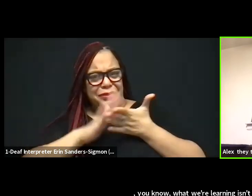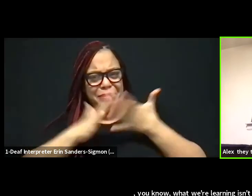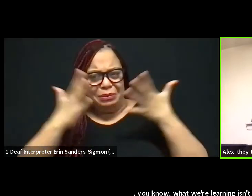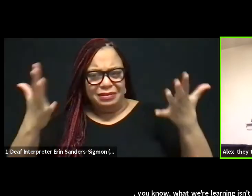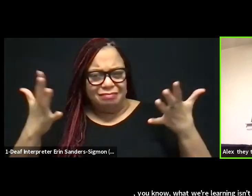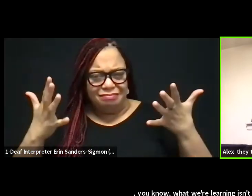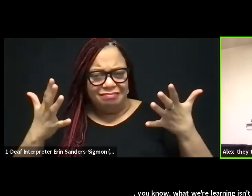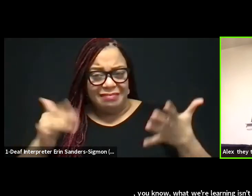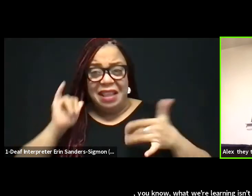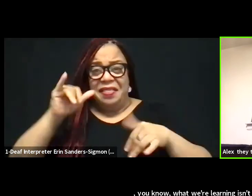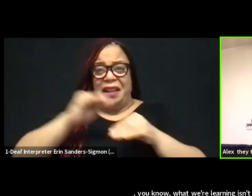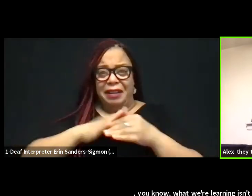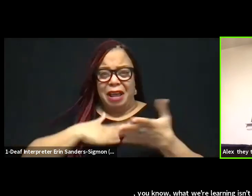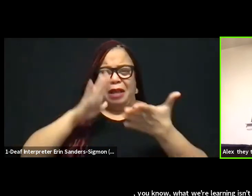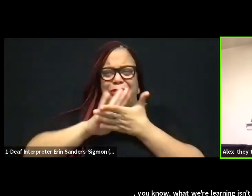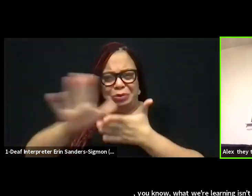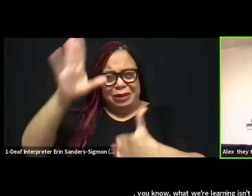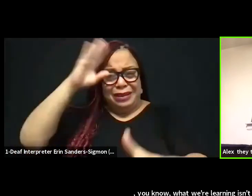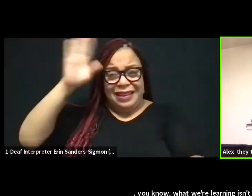our Blackness.